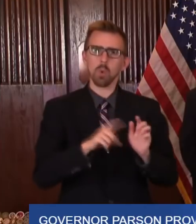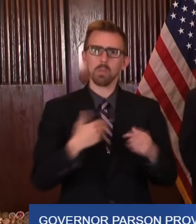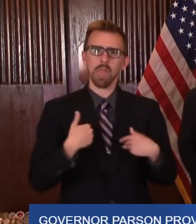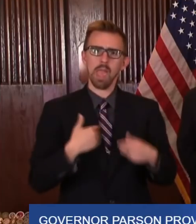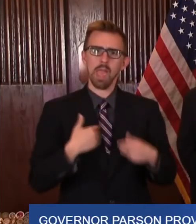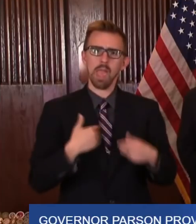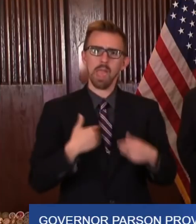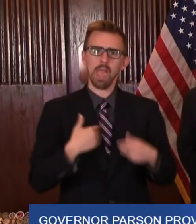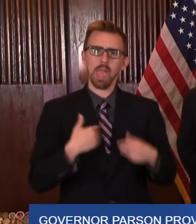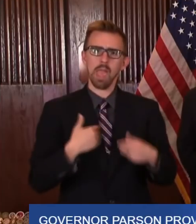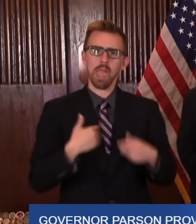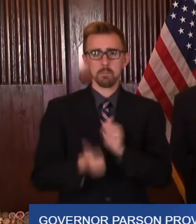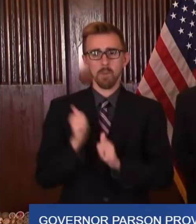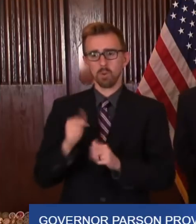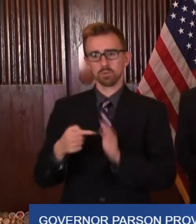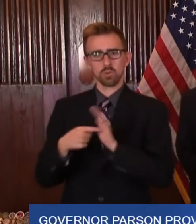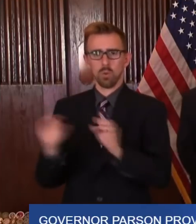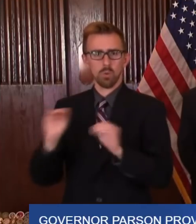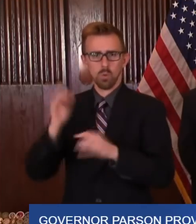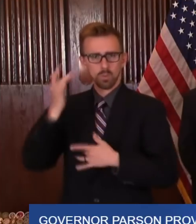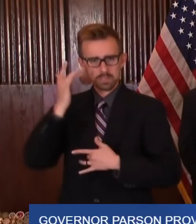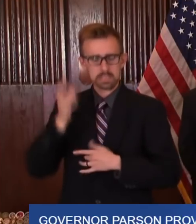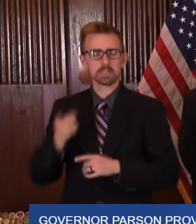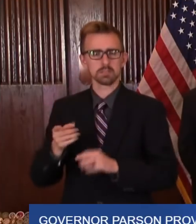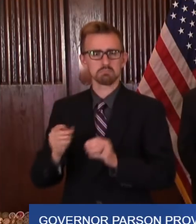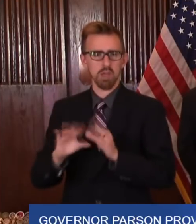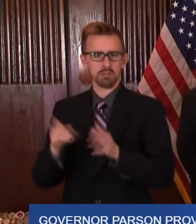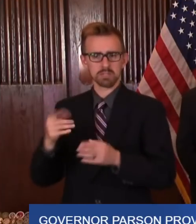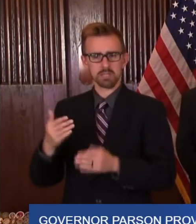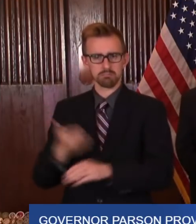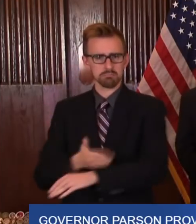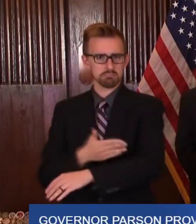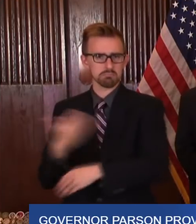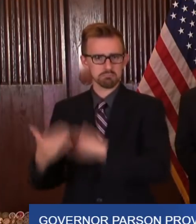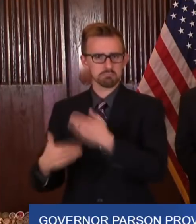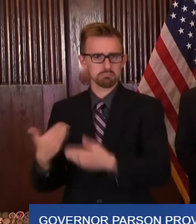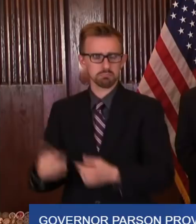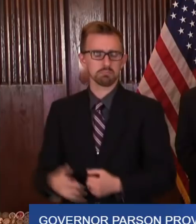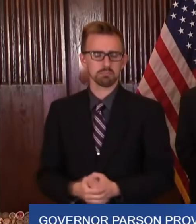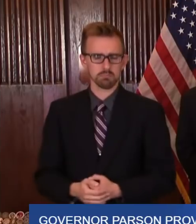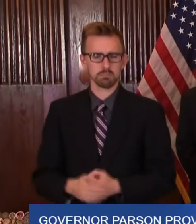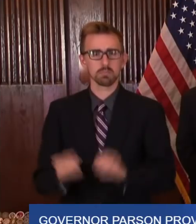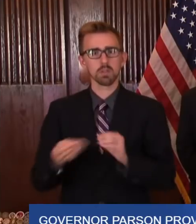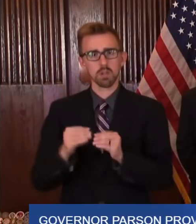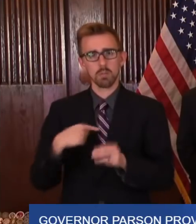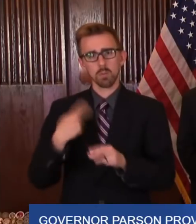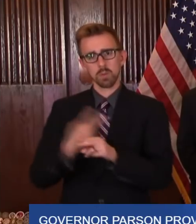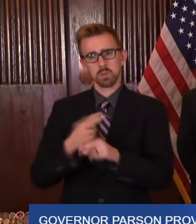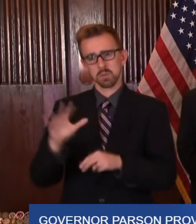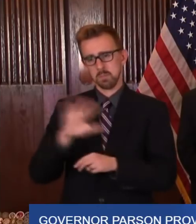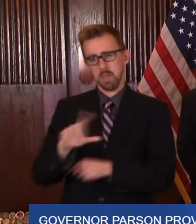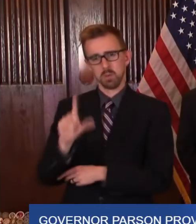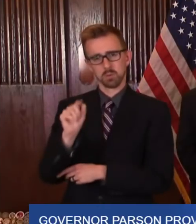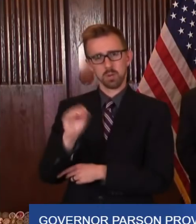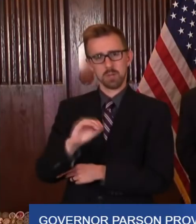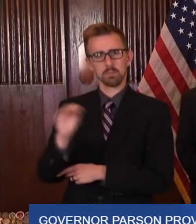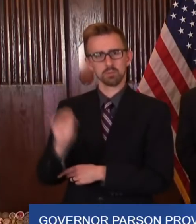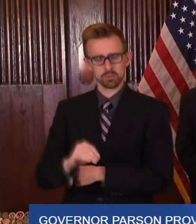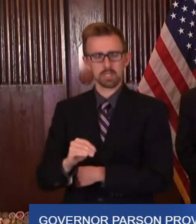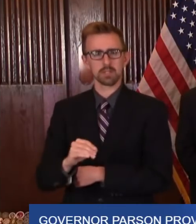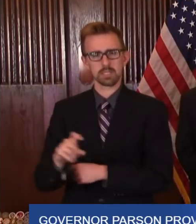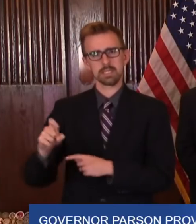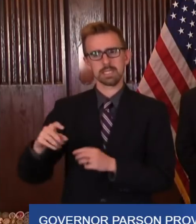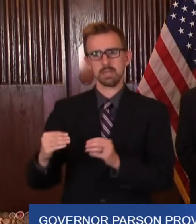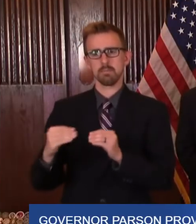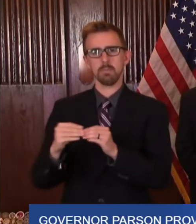people who are obviously do fine. But the number we're using is about 20% will end up needing